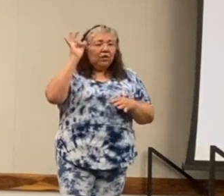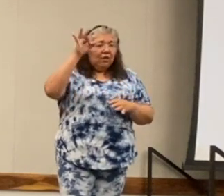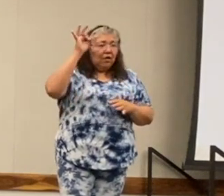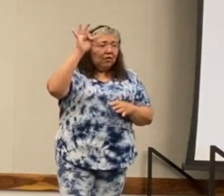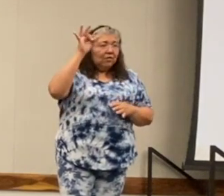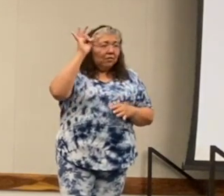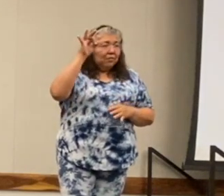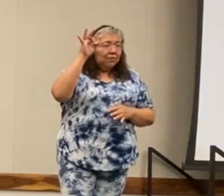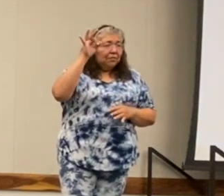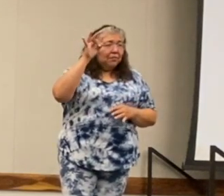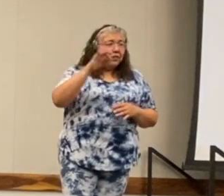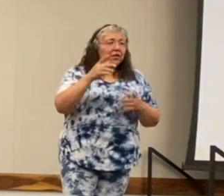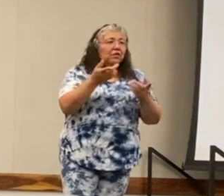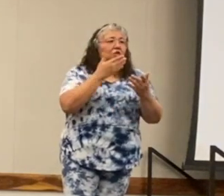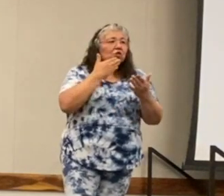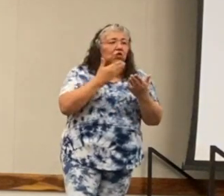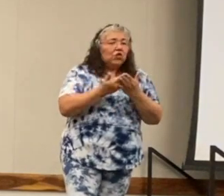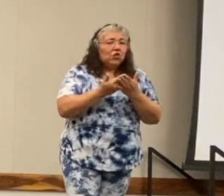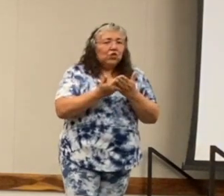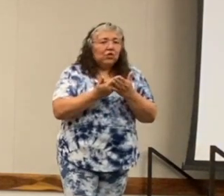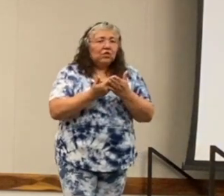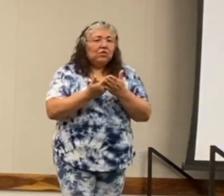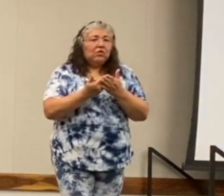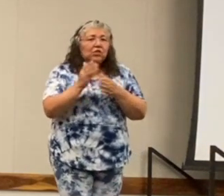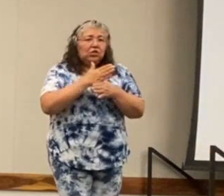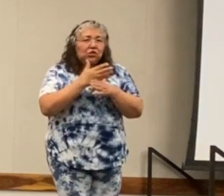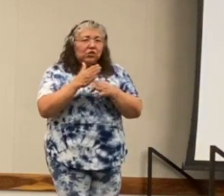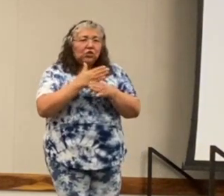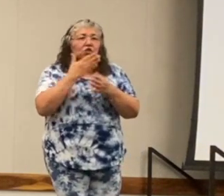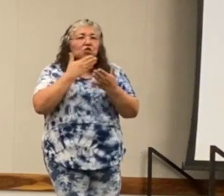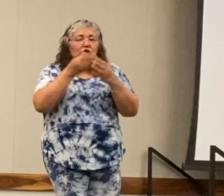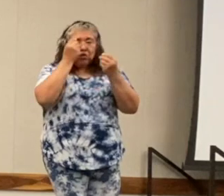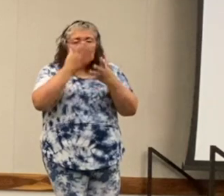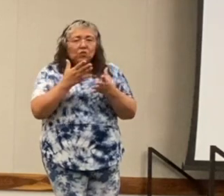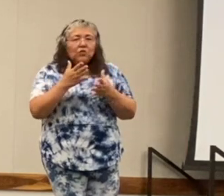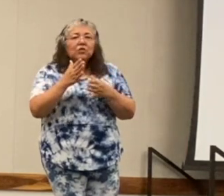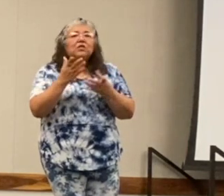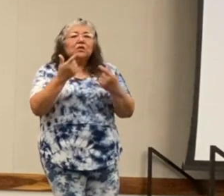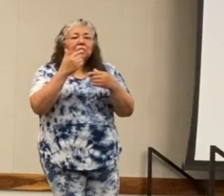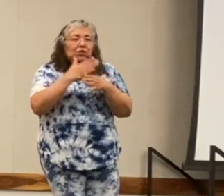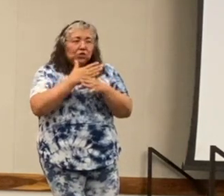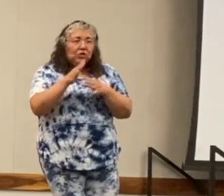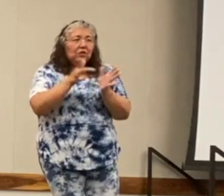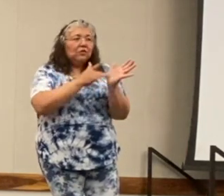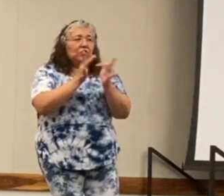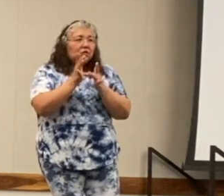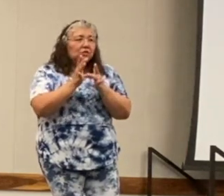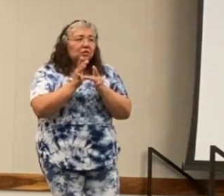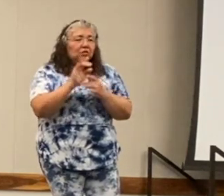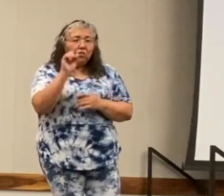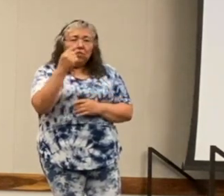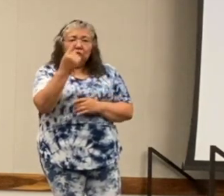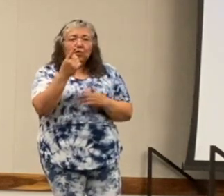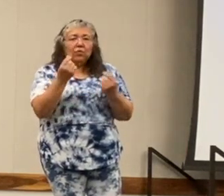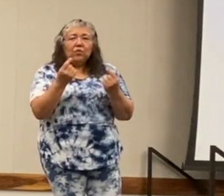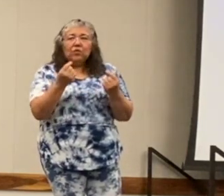When it comes to sharing the good news, when it comes to sharing Jesus, all you have to do, listen to